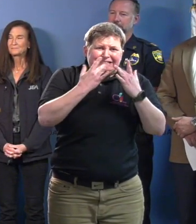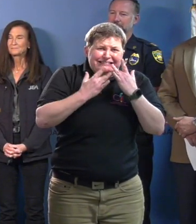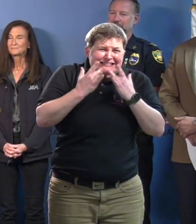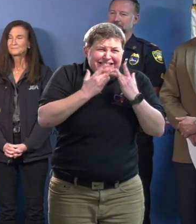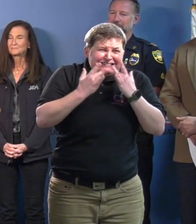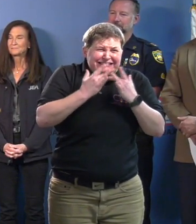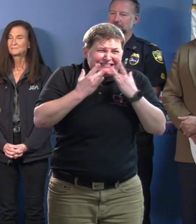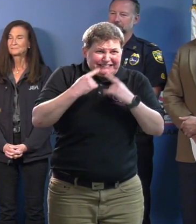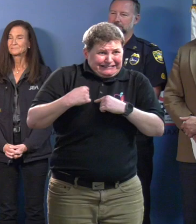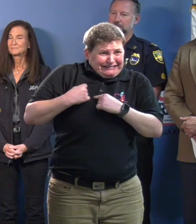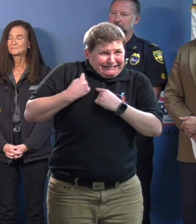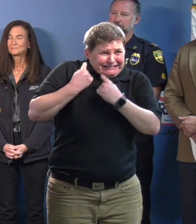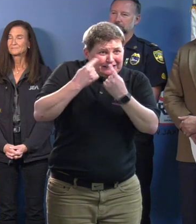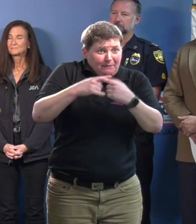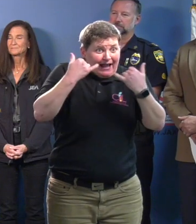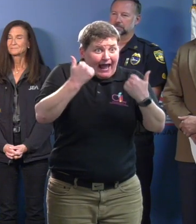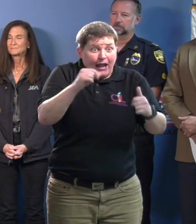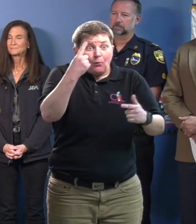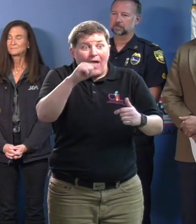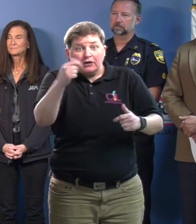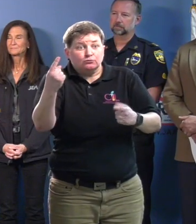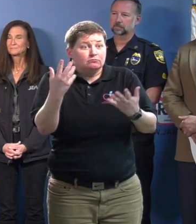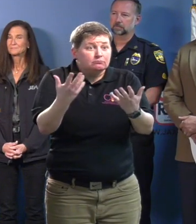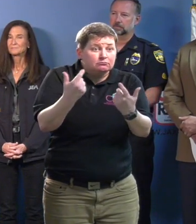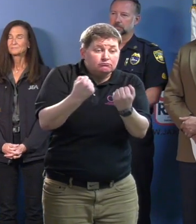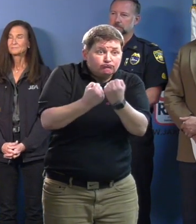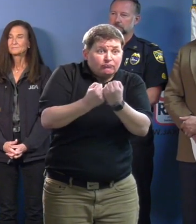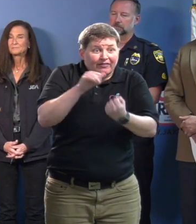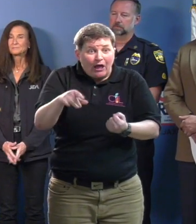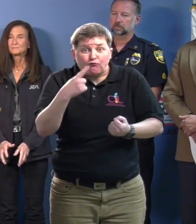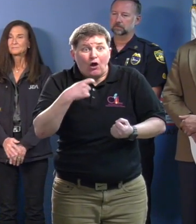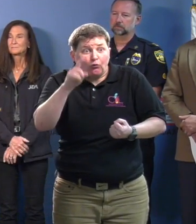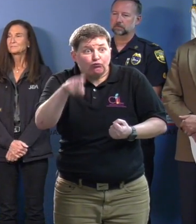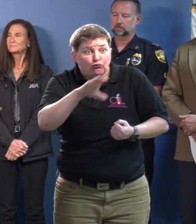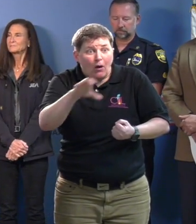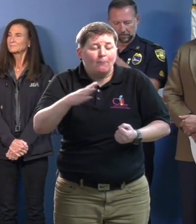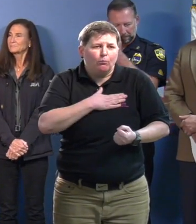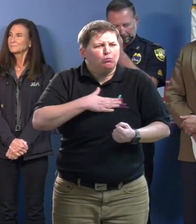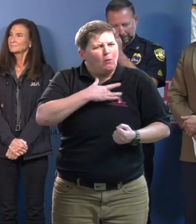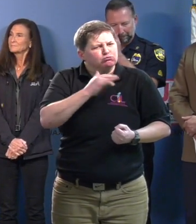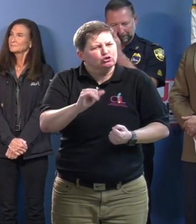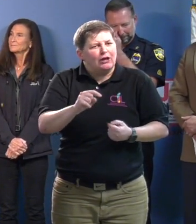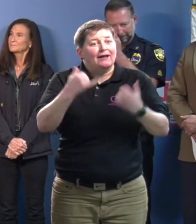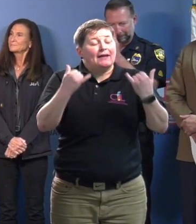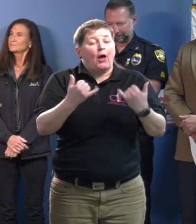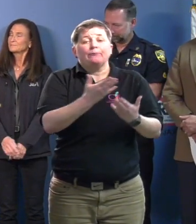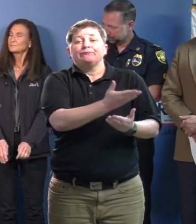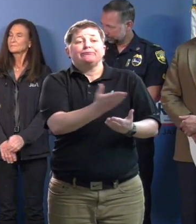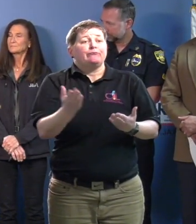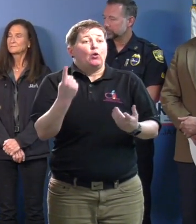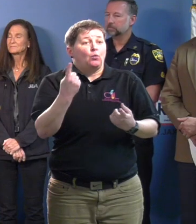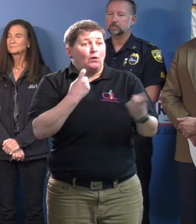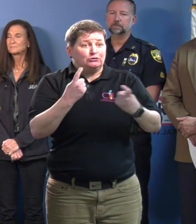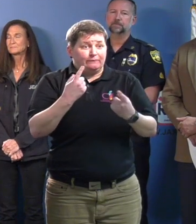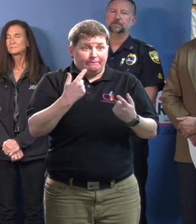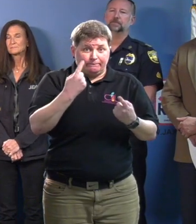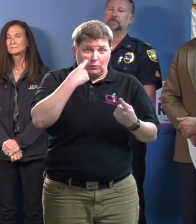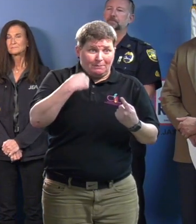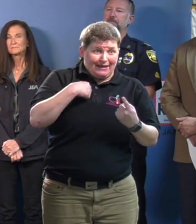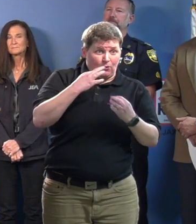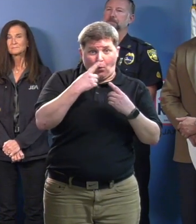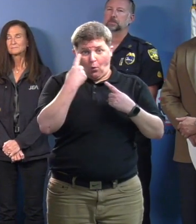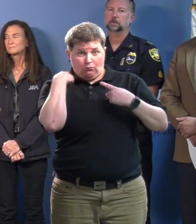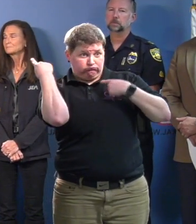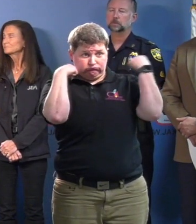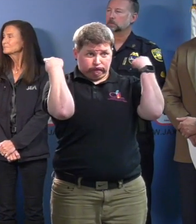help the Red Cross, I know that we would all appreciate it. And now I will open it up to any questions if you have any for any of the folks back here, for Al at